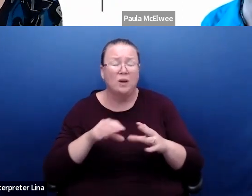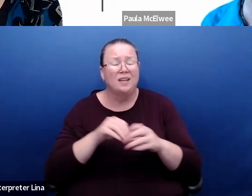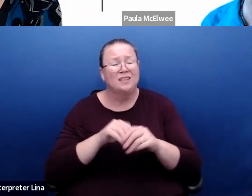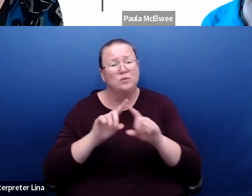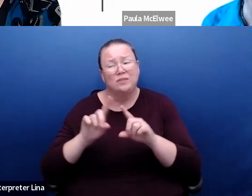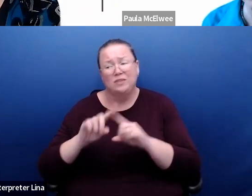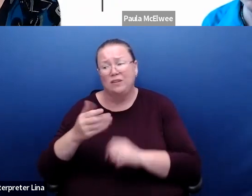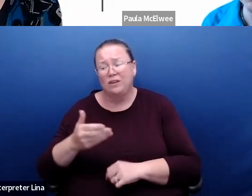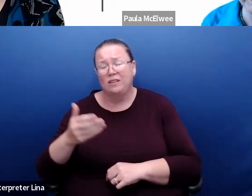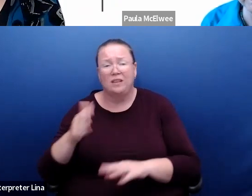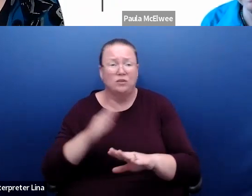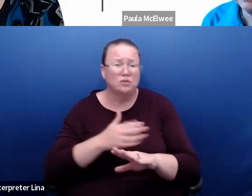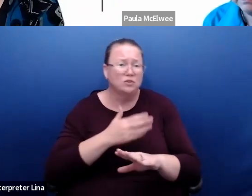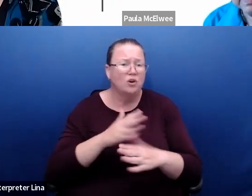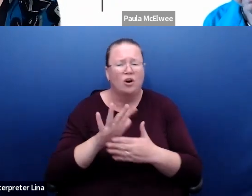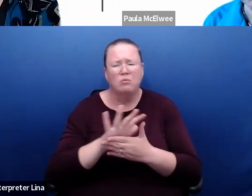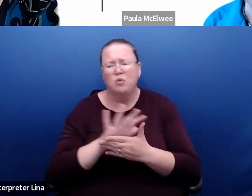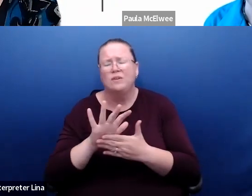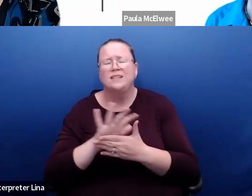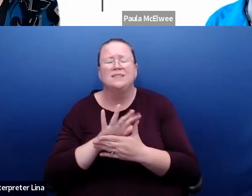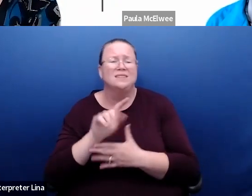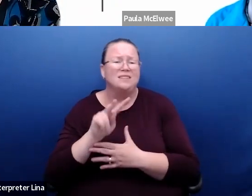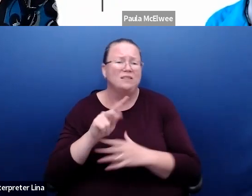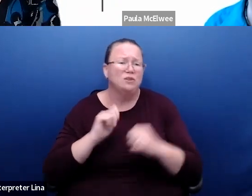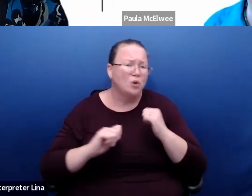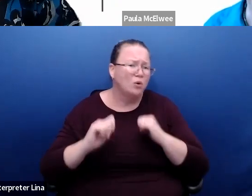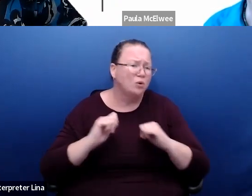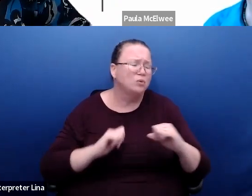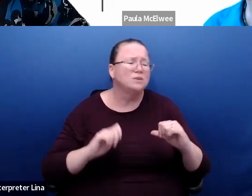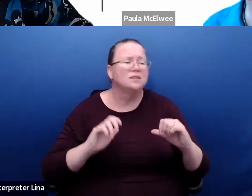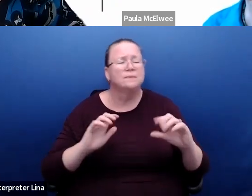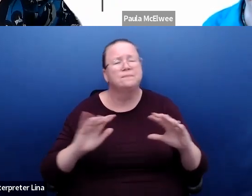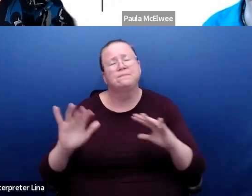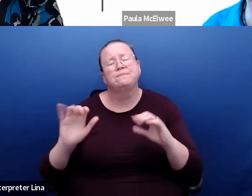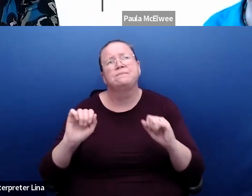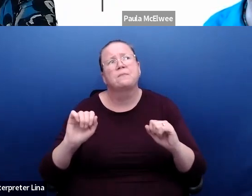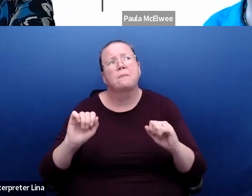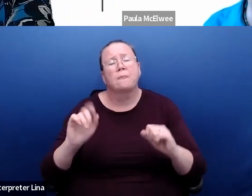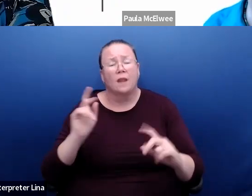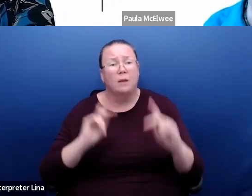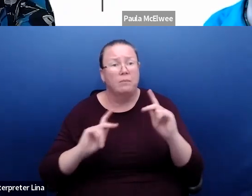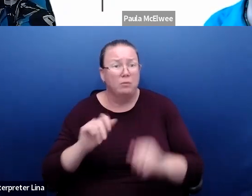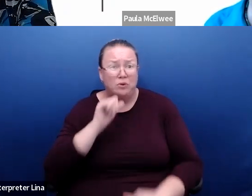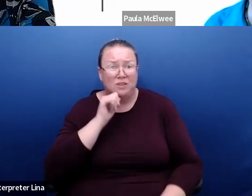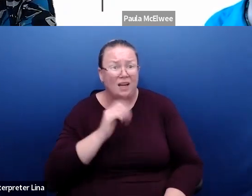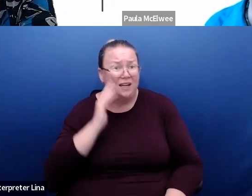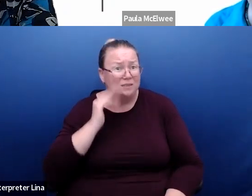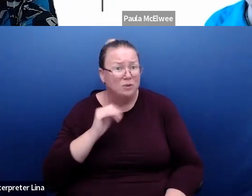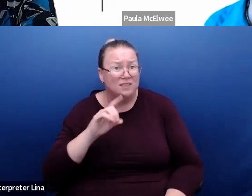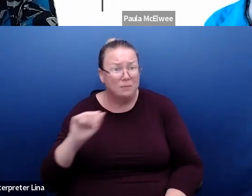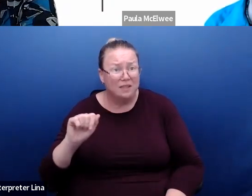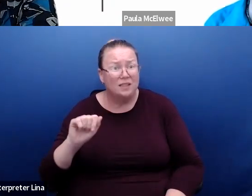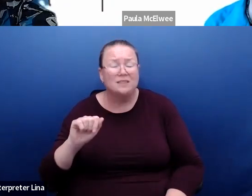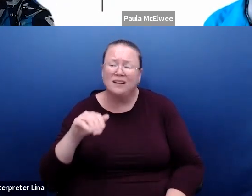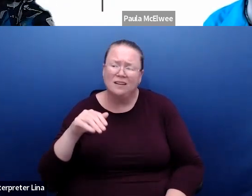of things, songs and movies and TV shows, and people who have not experienced disability